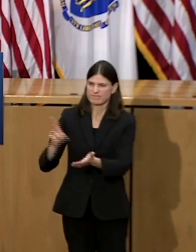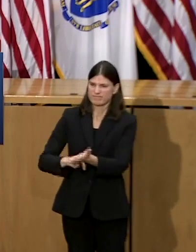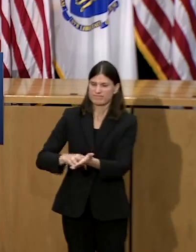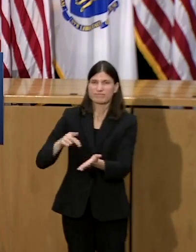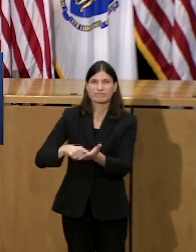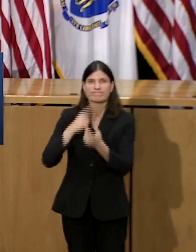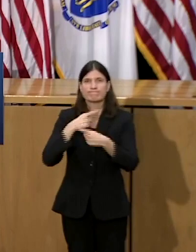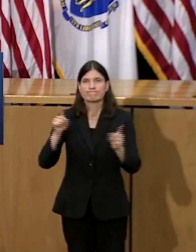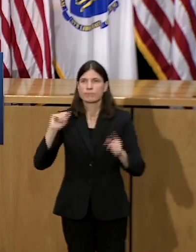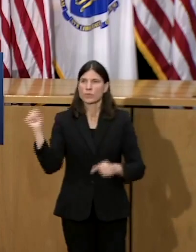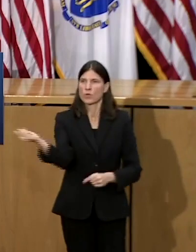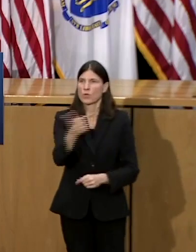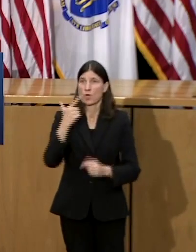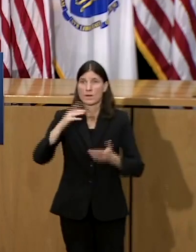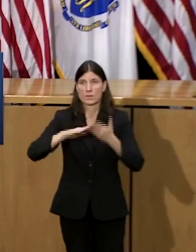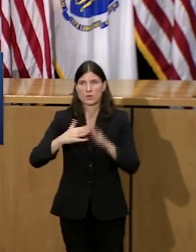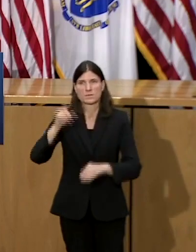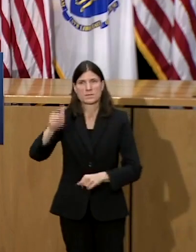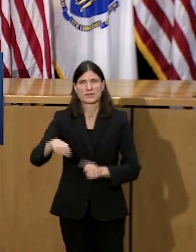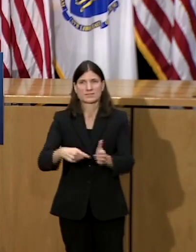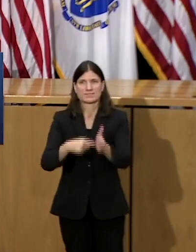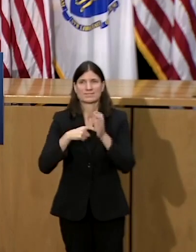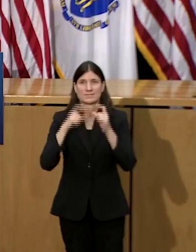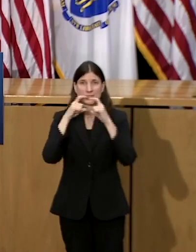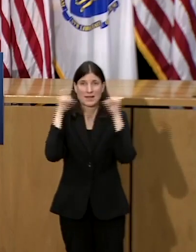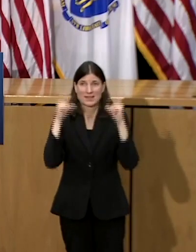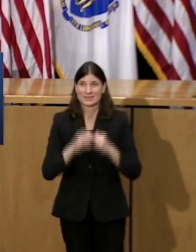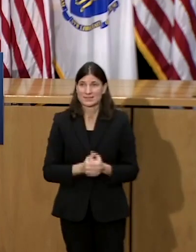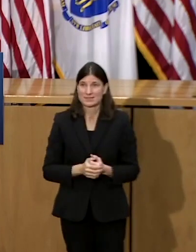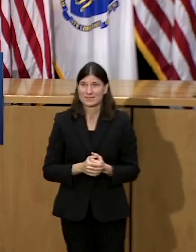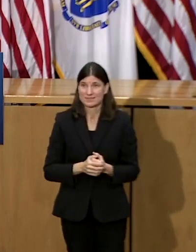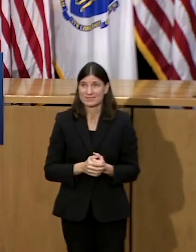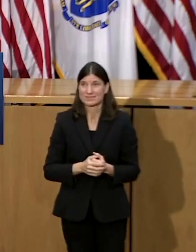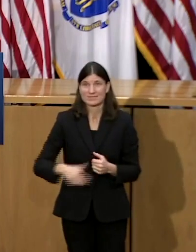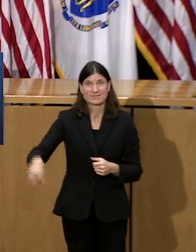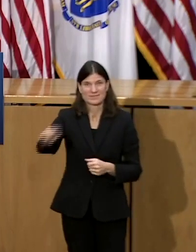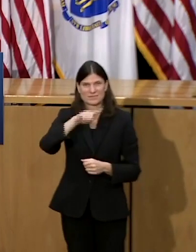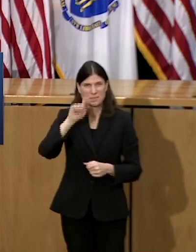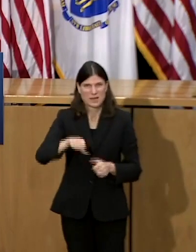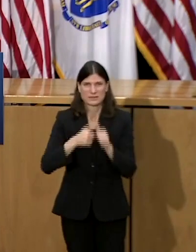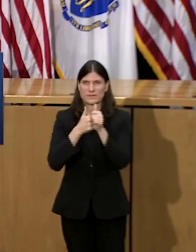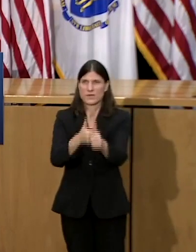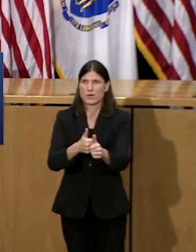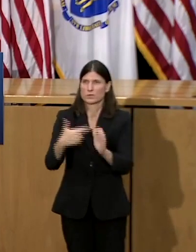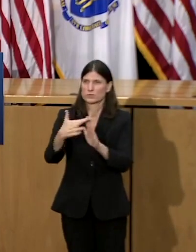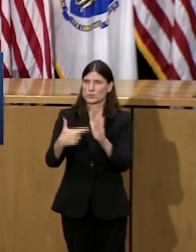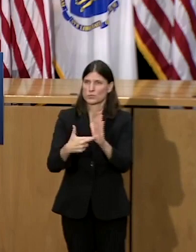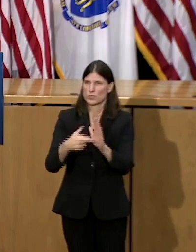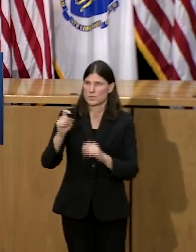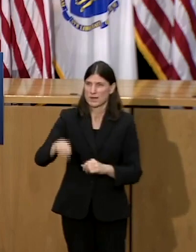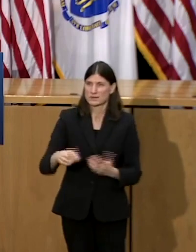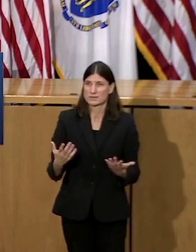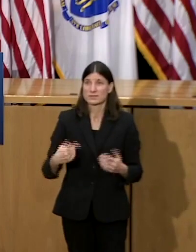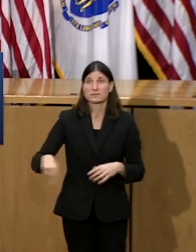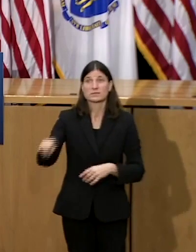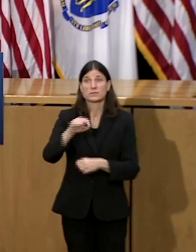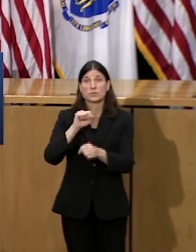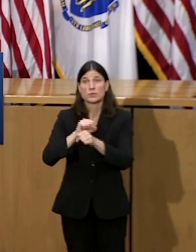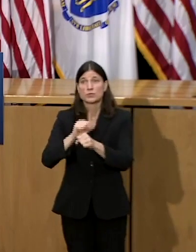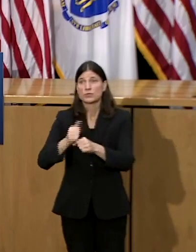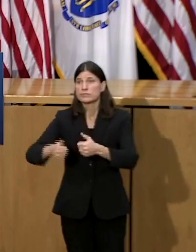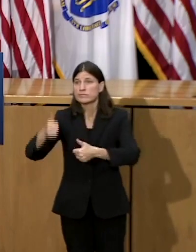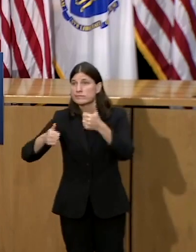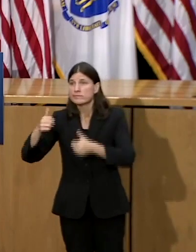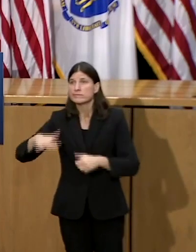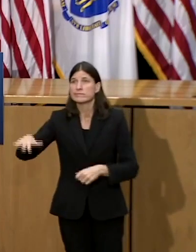a lot here, and it comes on top of asking a lot of employers and residents for many months now. But the virus, as